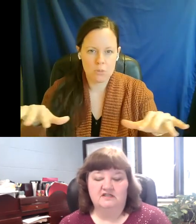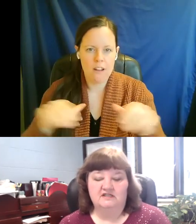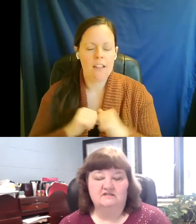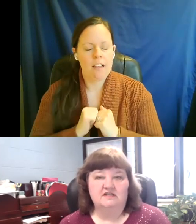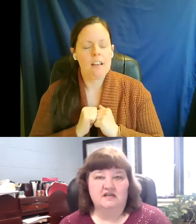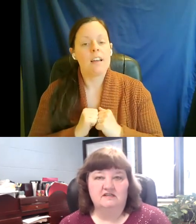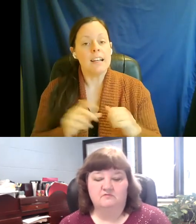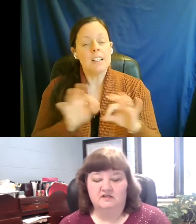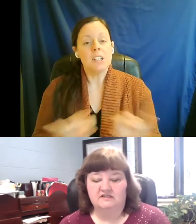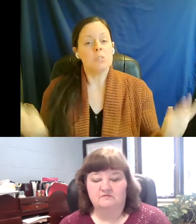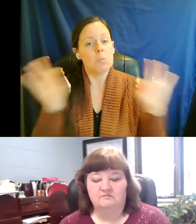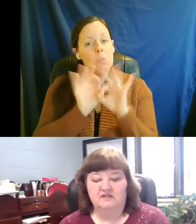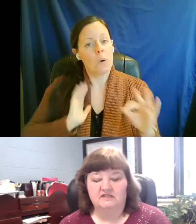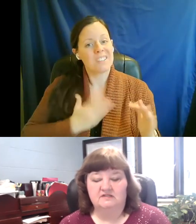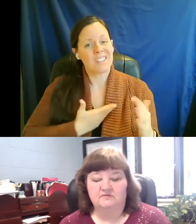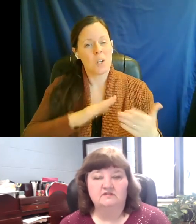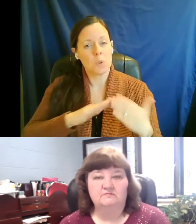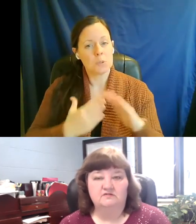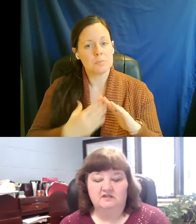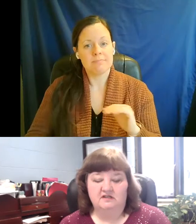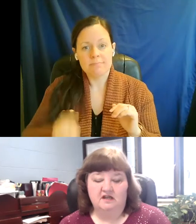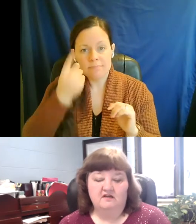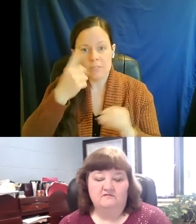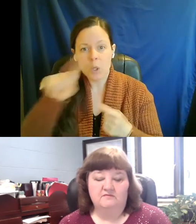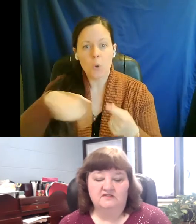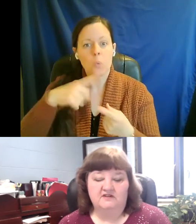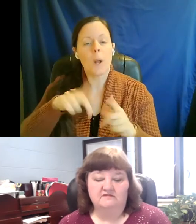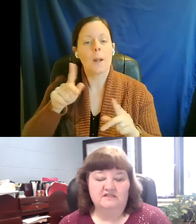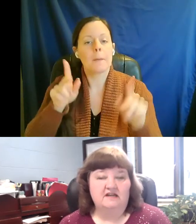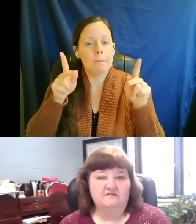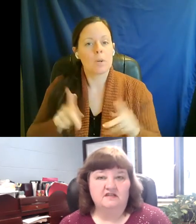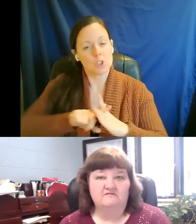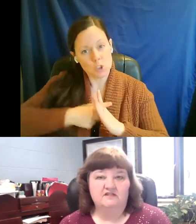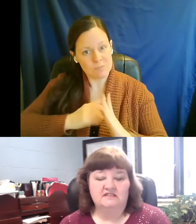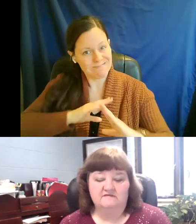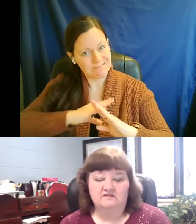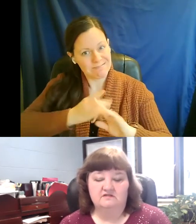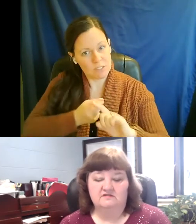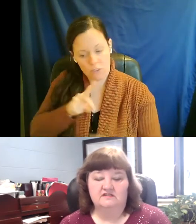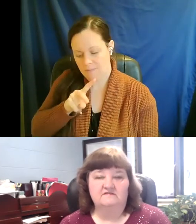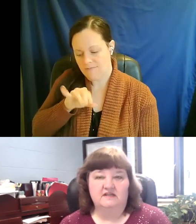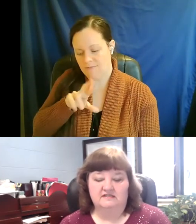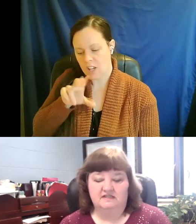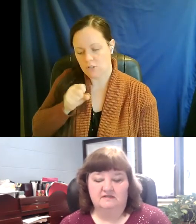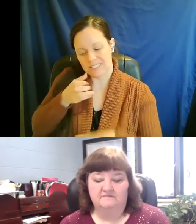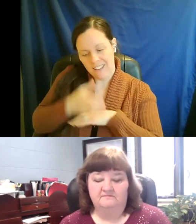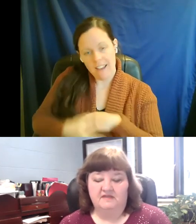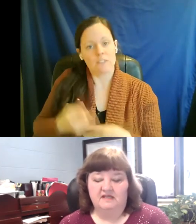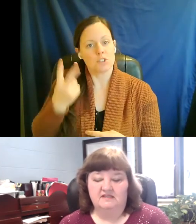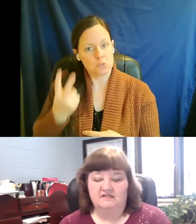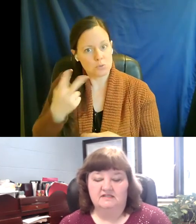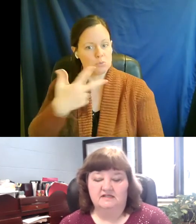our community to understand that once someone begins to build immunity from this virus after they've received 2 doses of